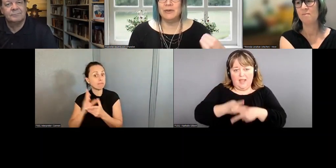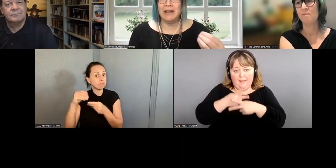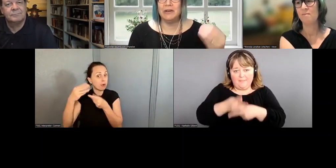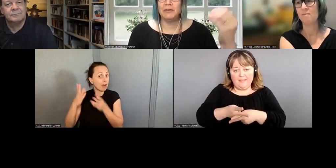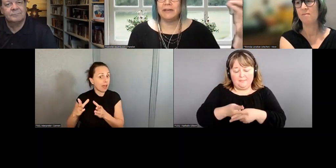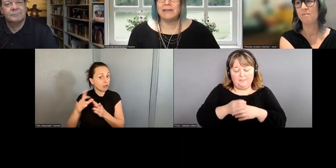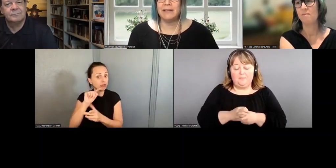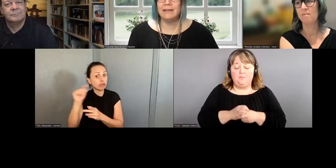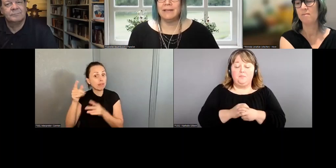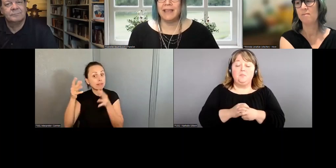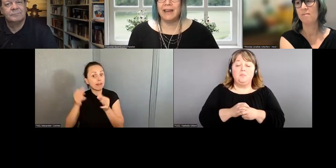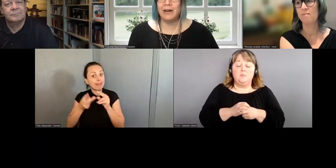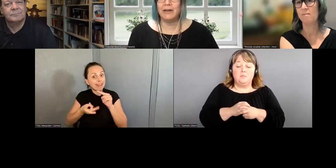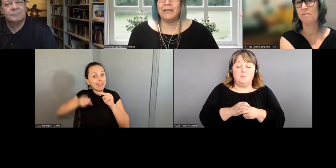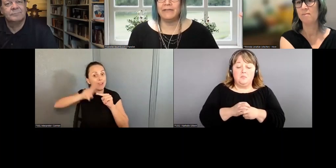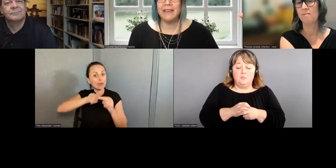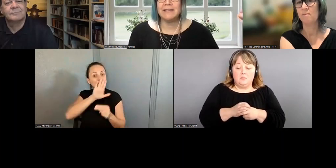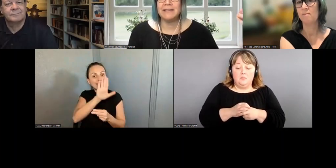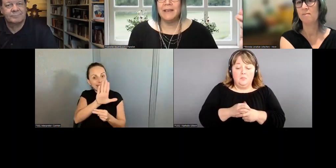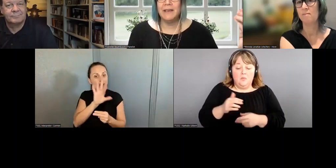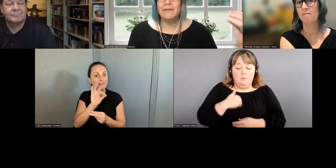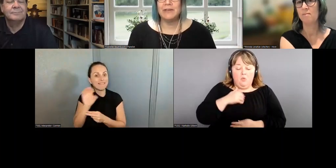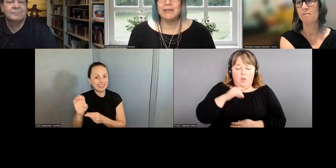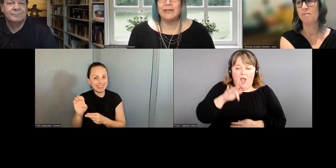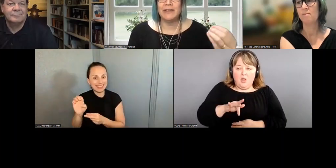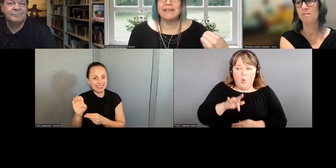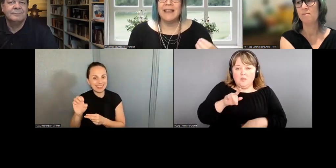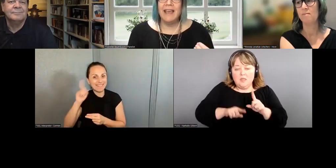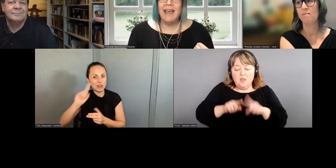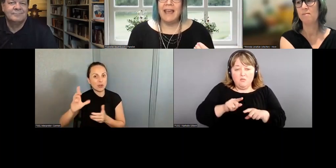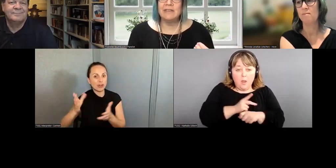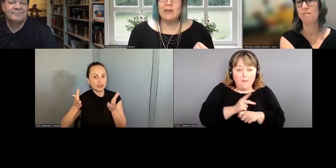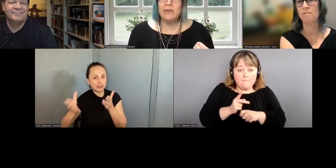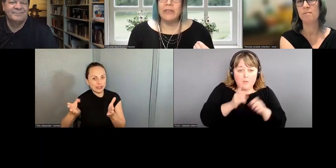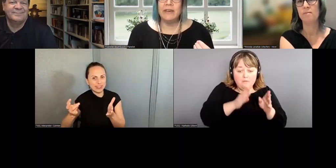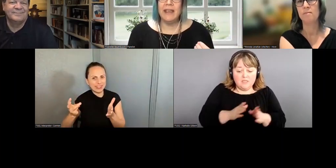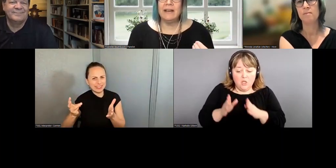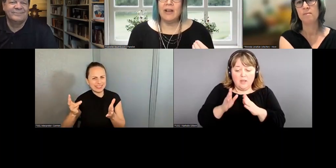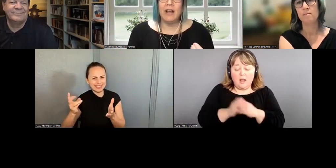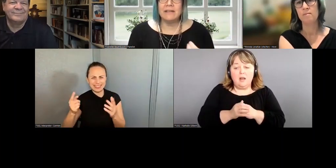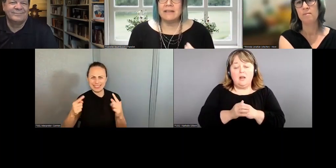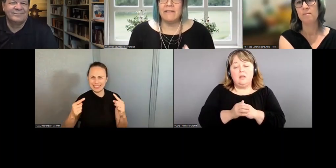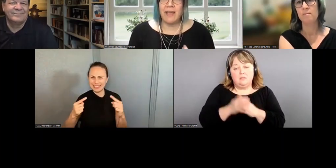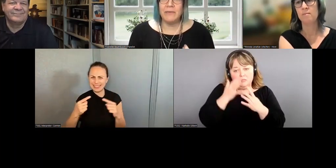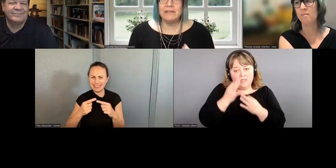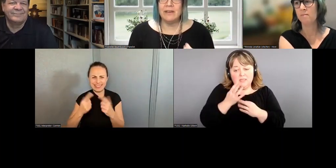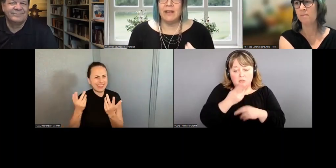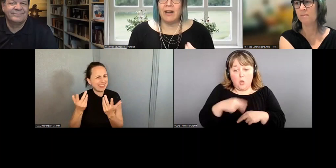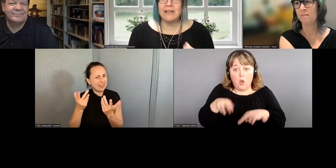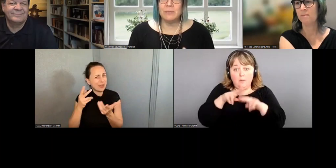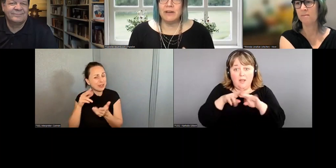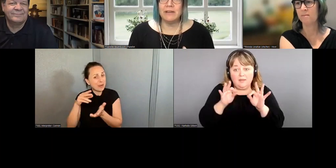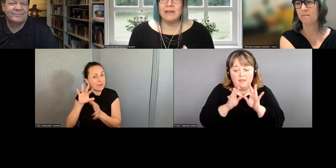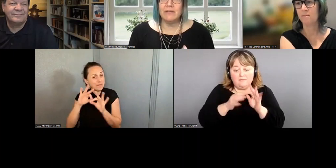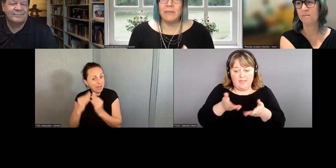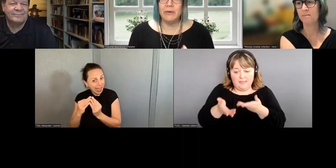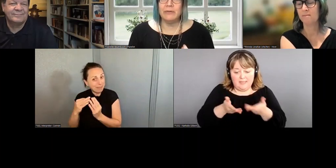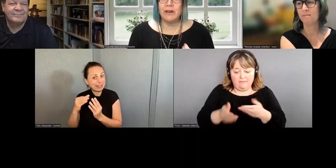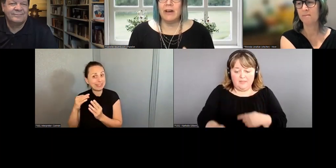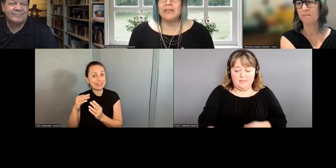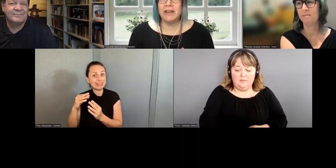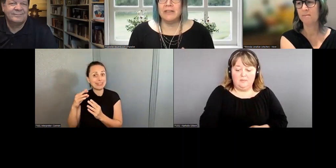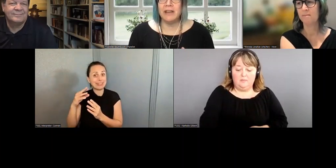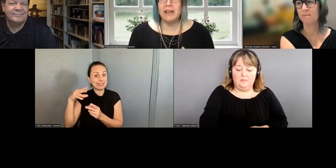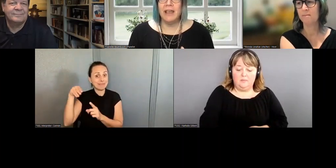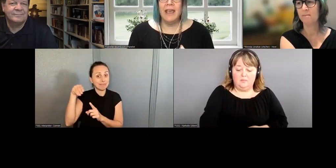to increase their fees for service. And so the net costs that families are experiencing from those